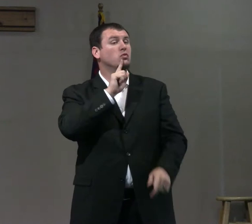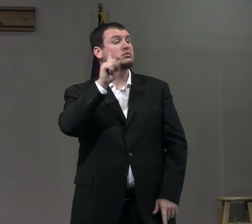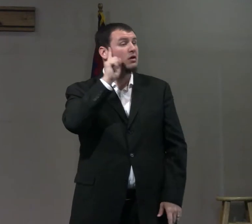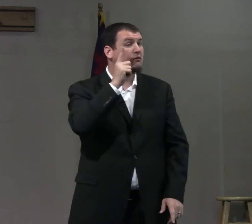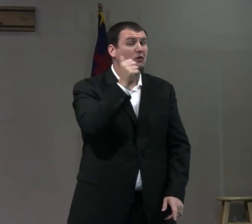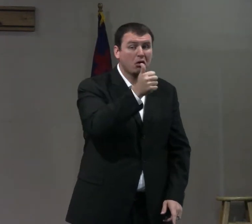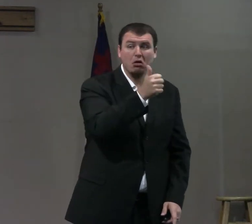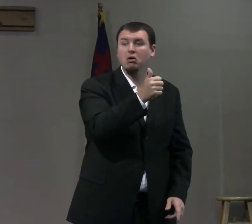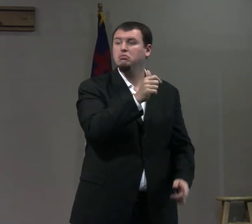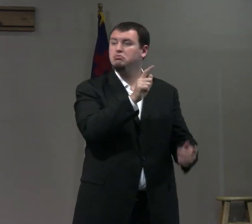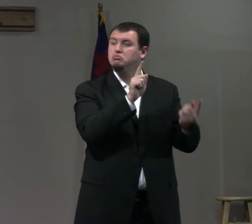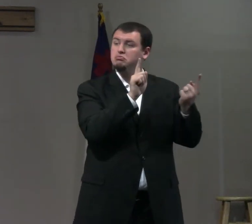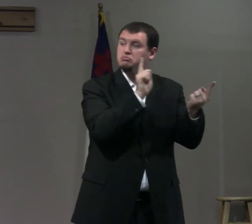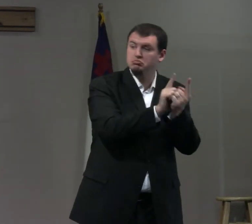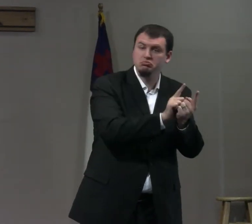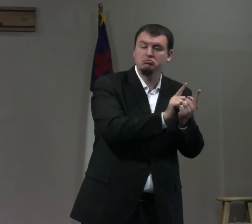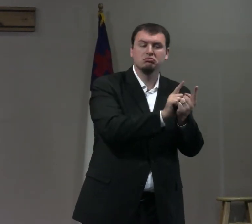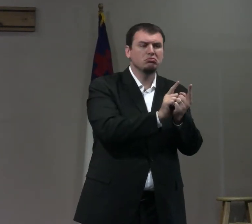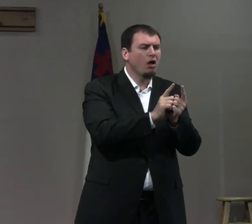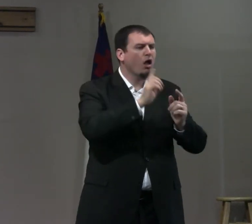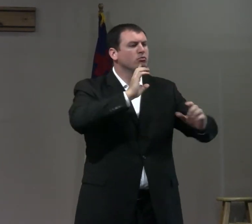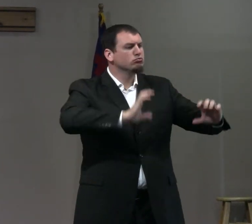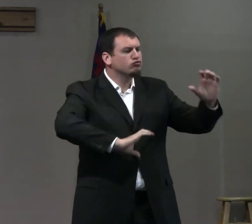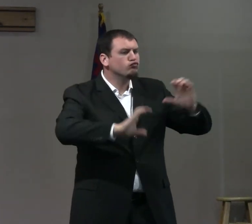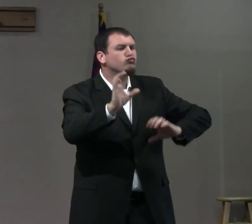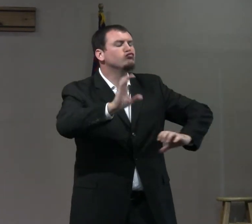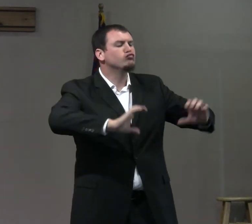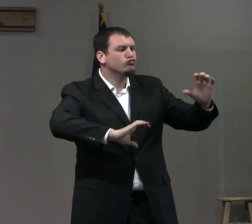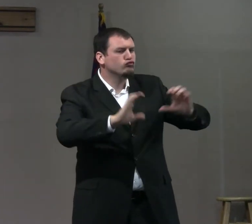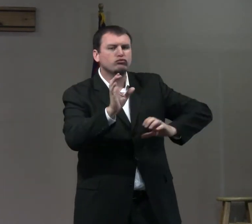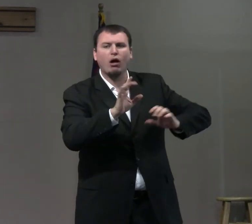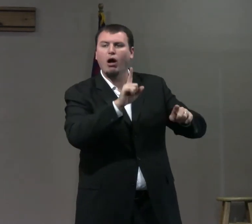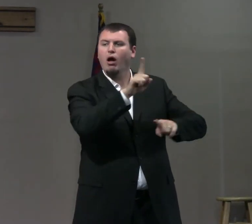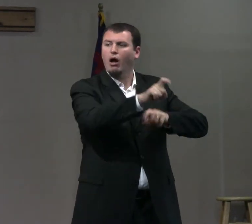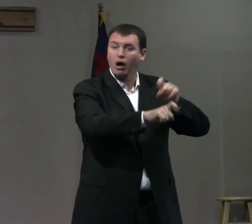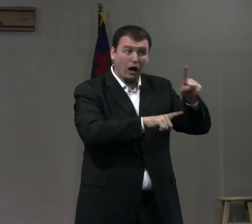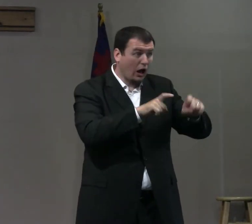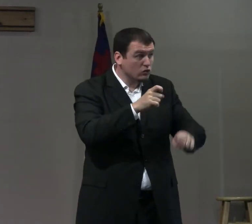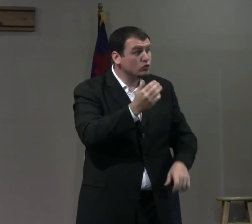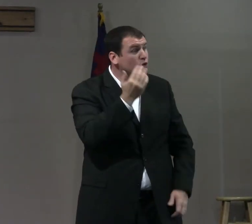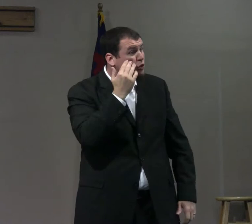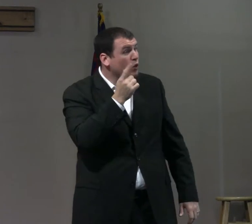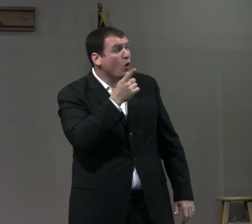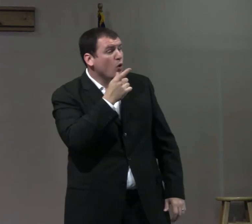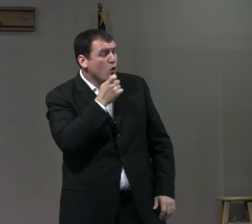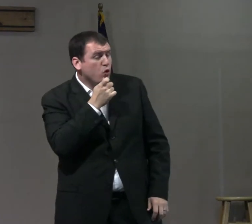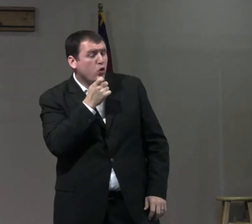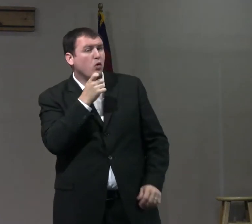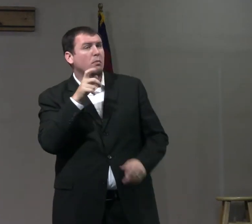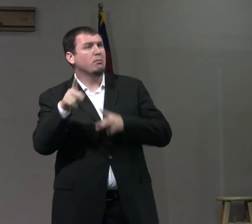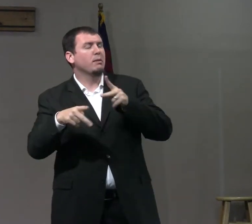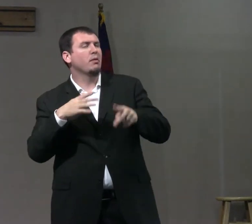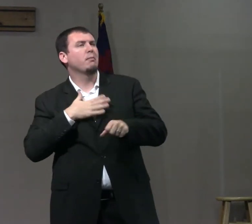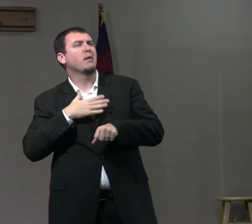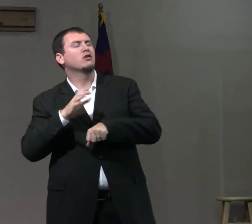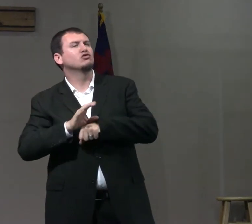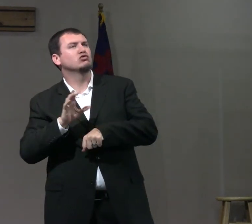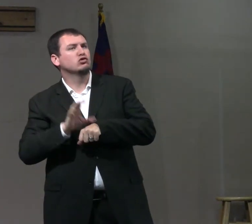out meeting some people, some might be deaf, and we might get into a conversation, and